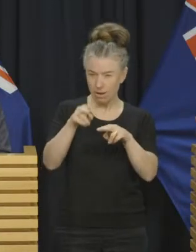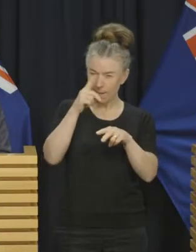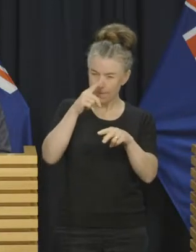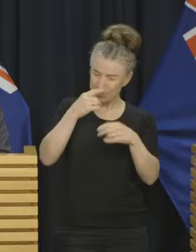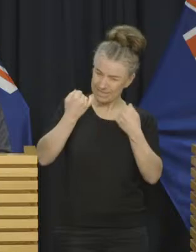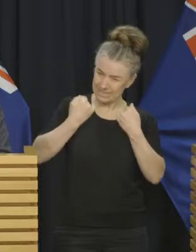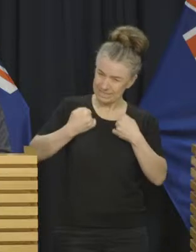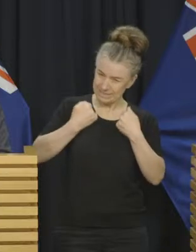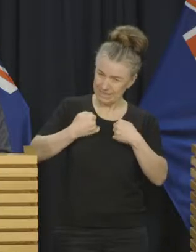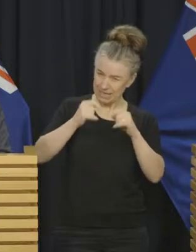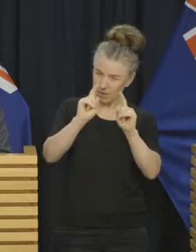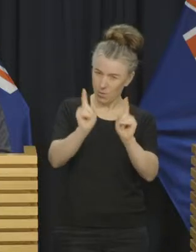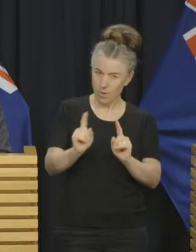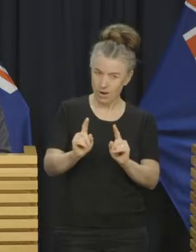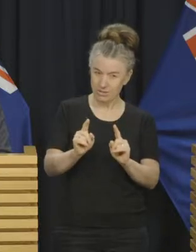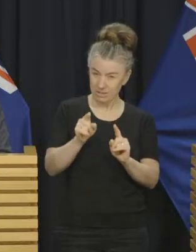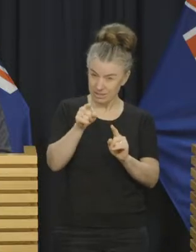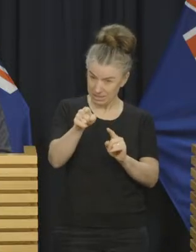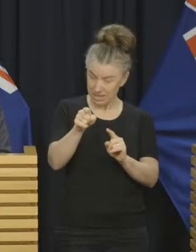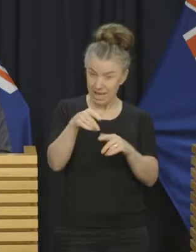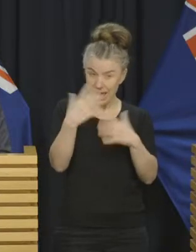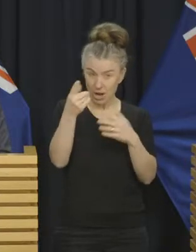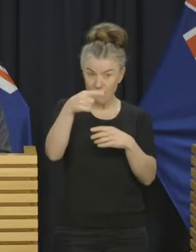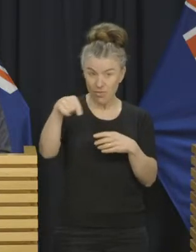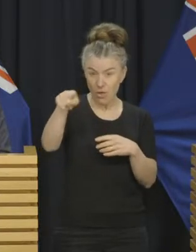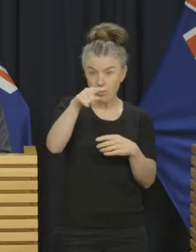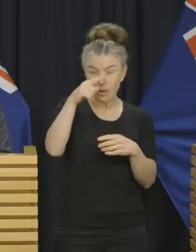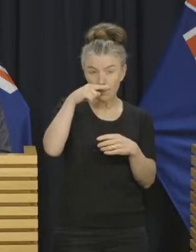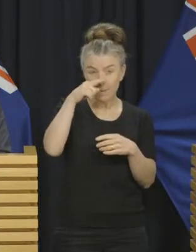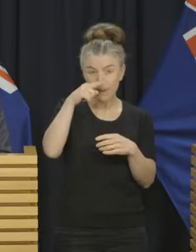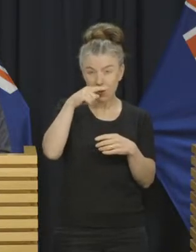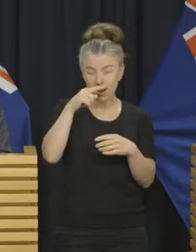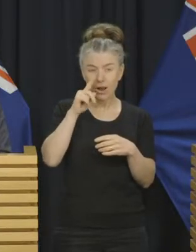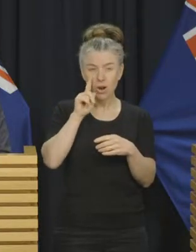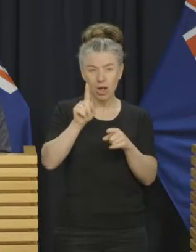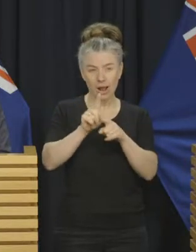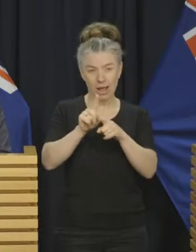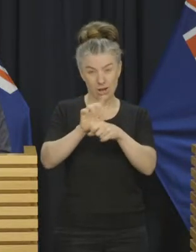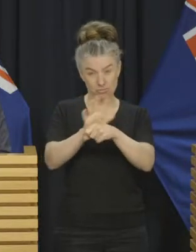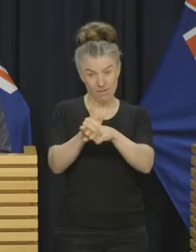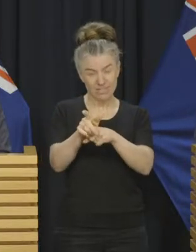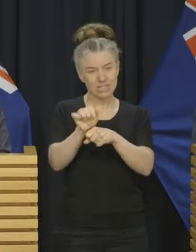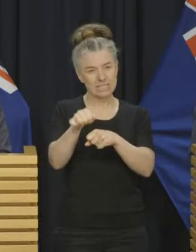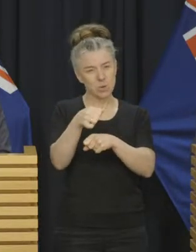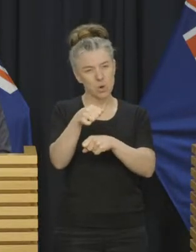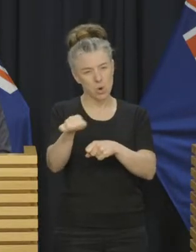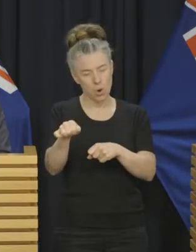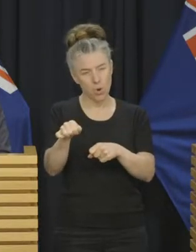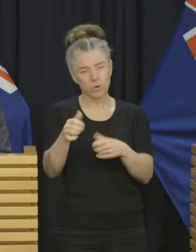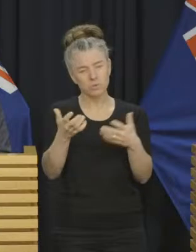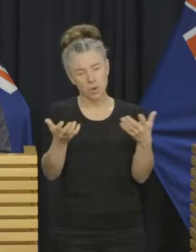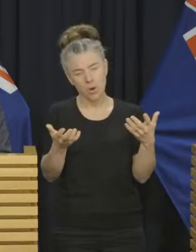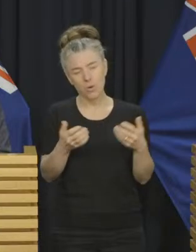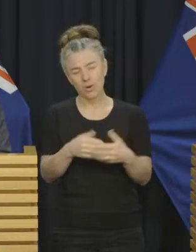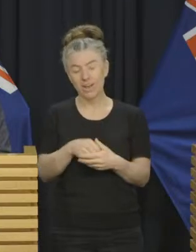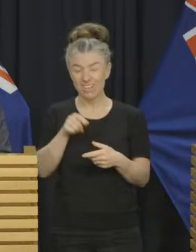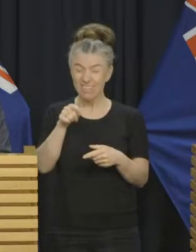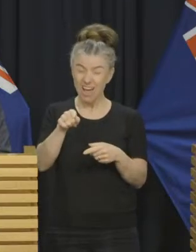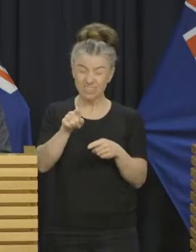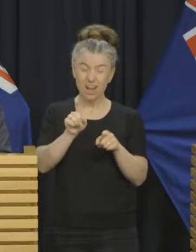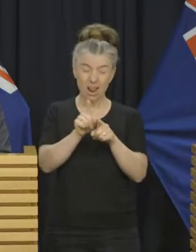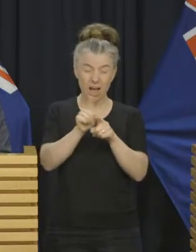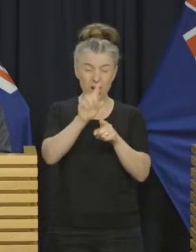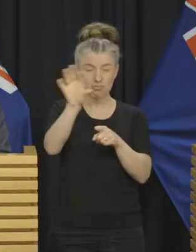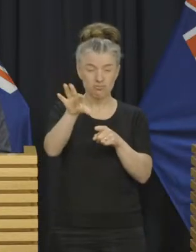on a much larger scale, are any of them demonstrating symptoms of COVID-19. So you could argue that is, or